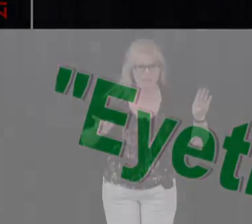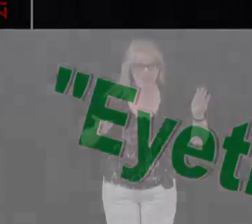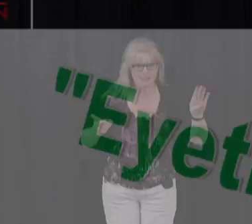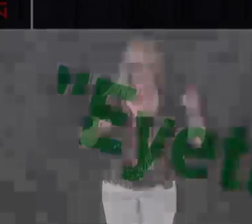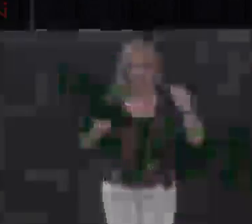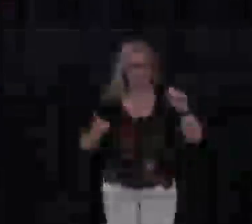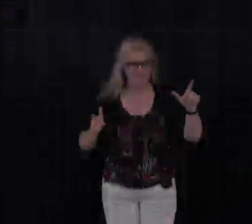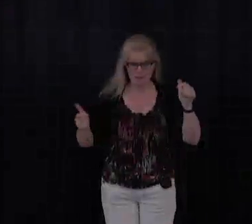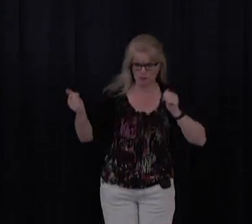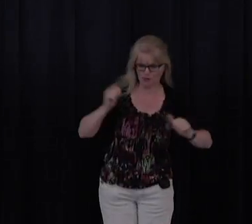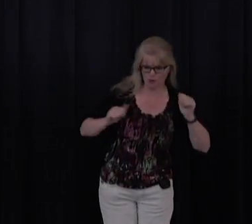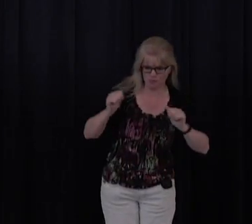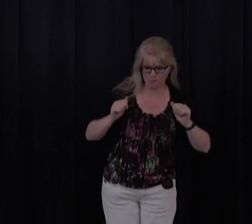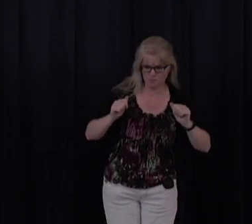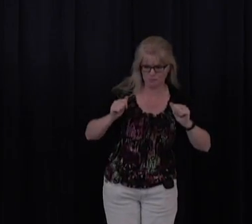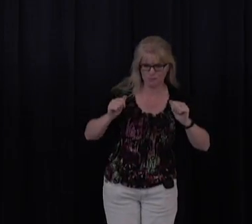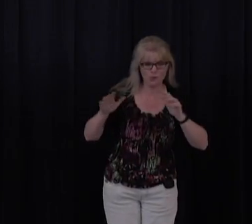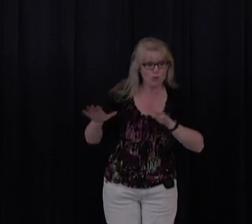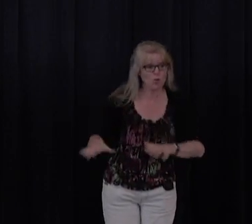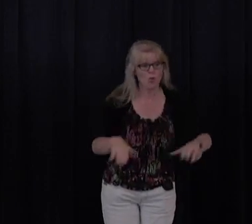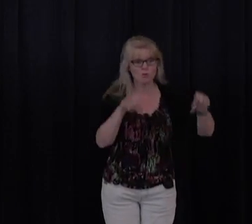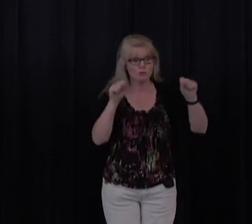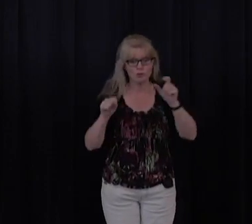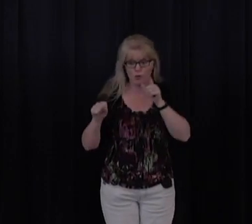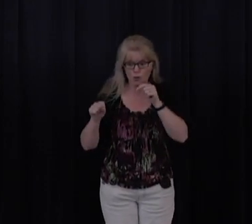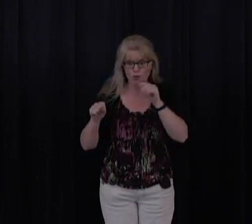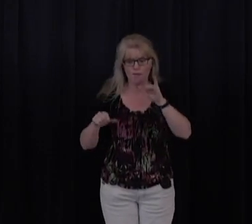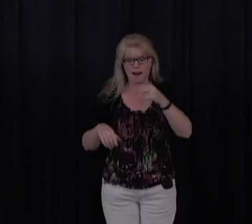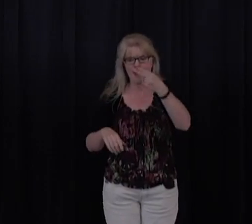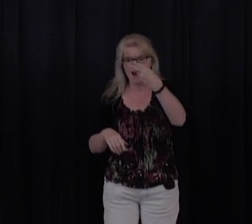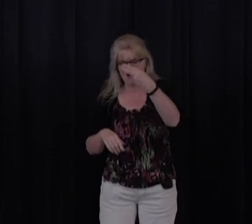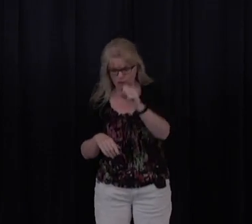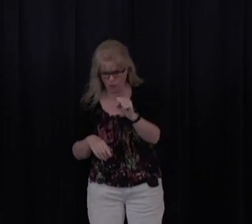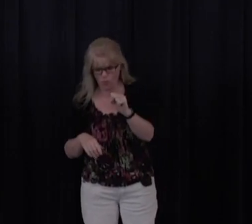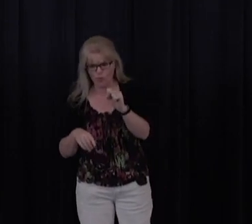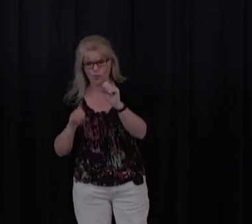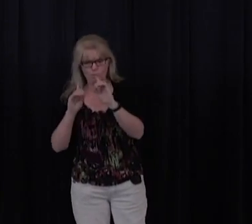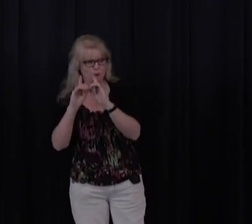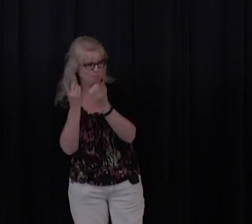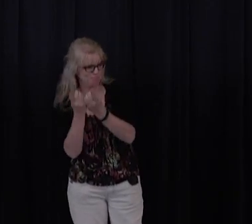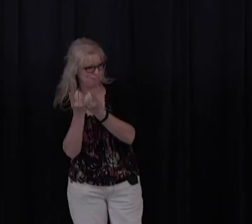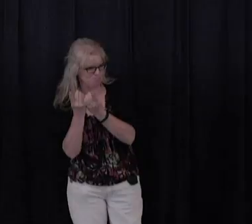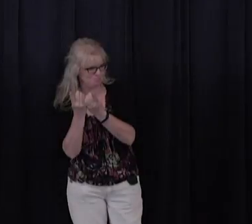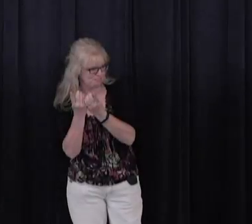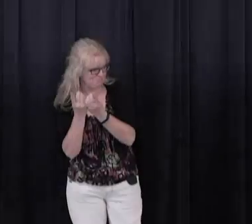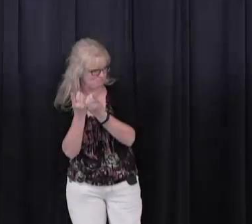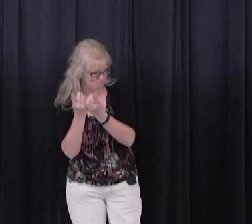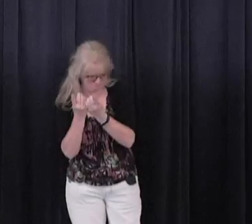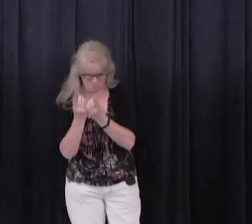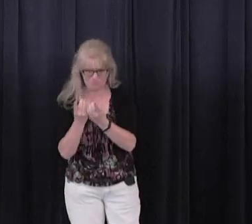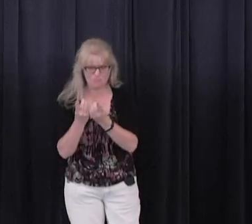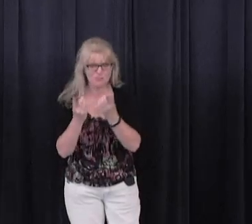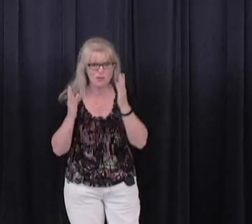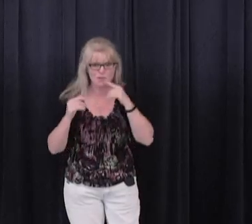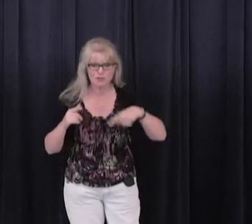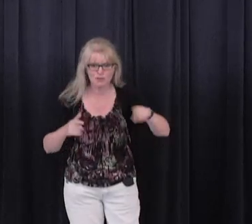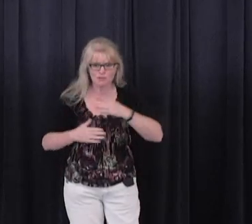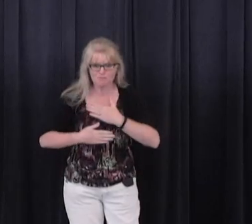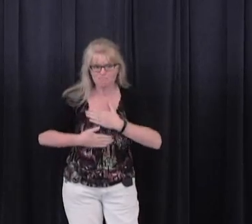Welcome to CSDB ASL Performance, hosted by the high school department. I hope